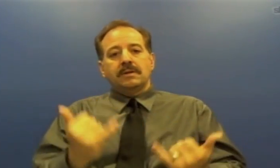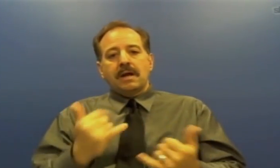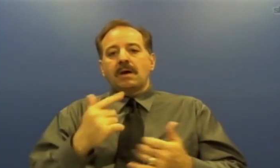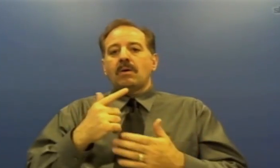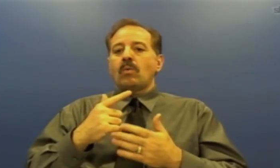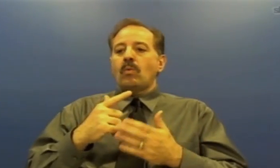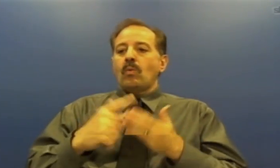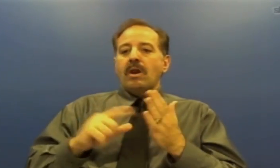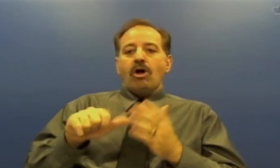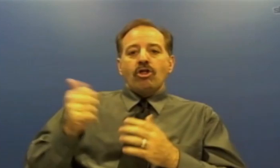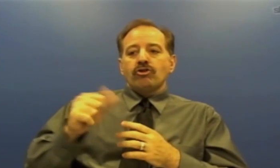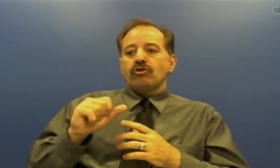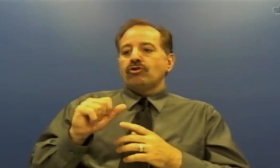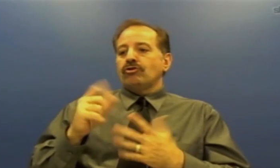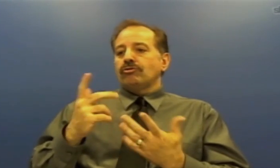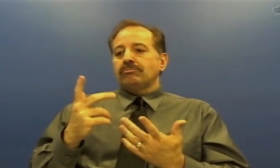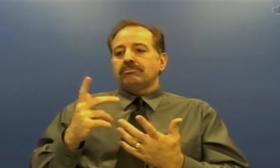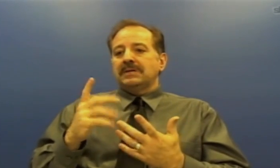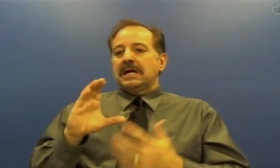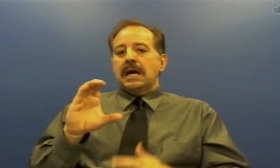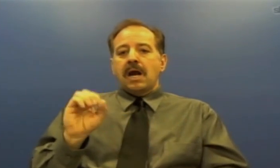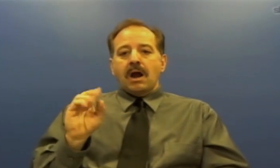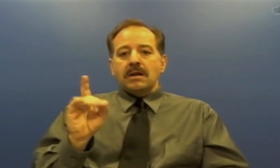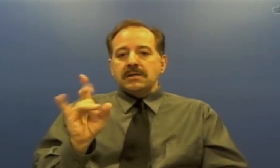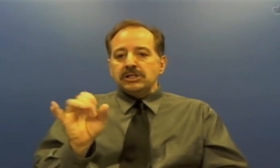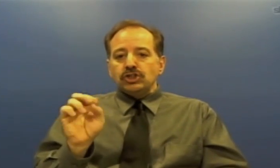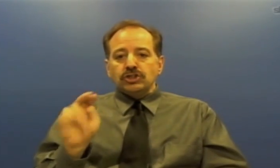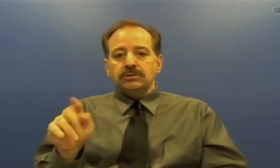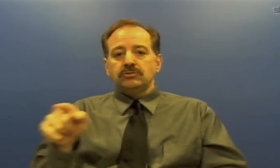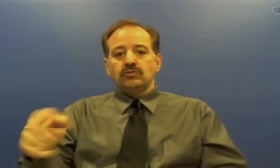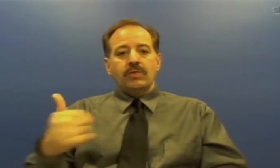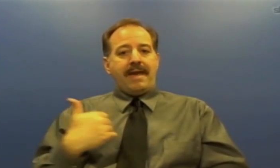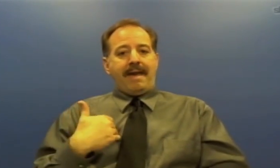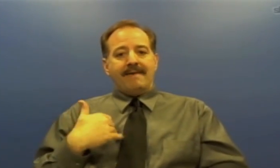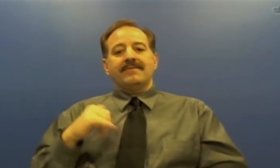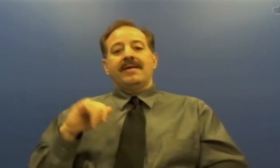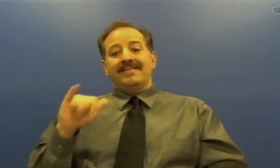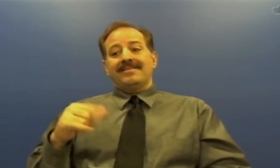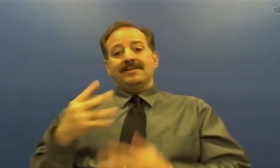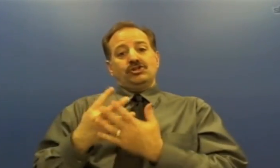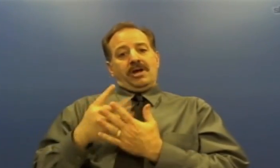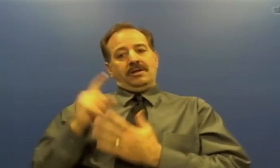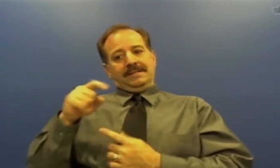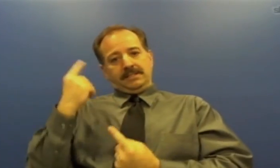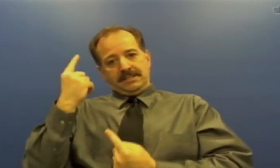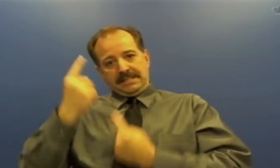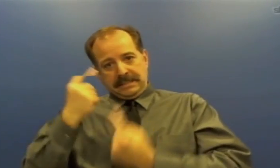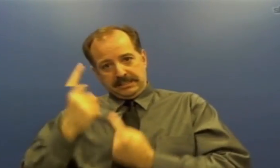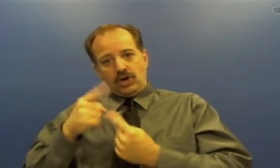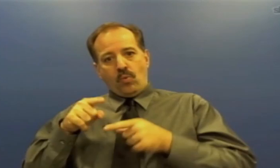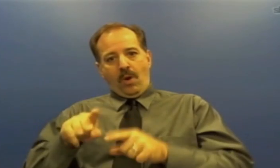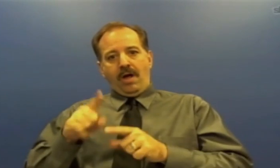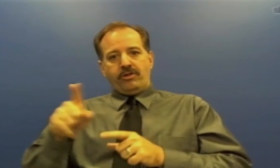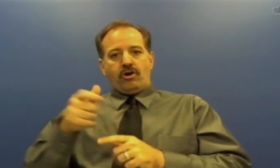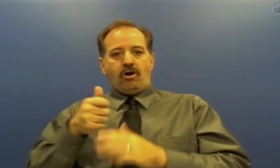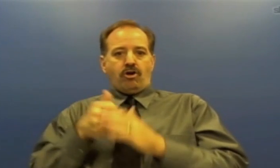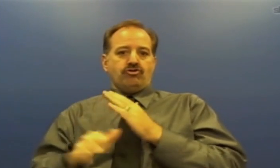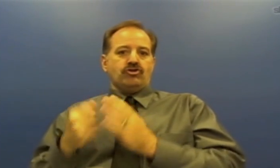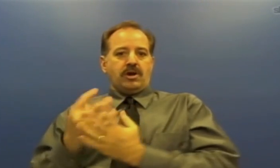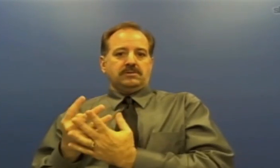nurse will ask questions about what kind of medications they're currently on, if they have any medical conditions. And, of course, these